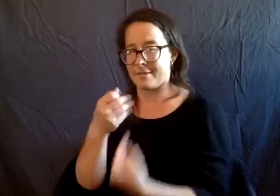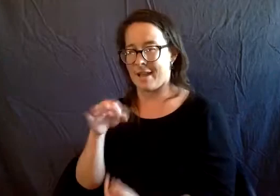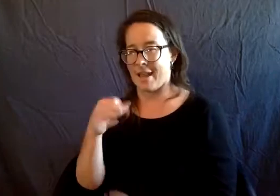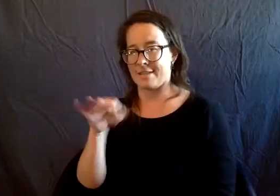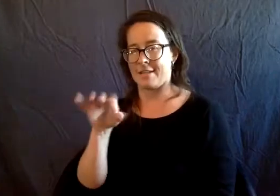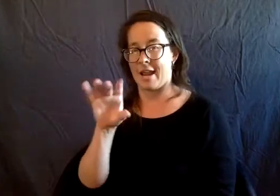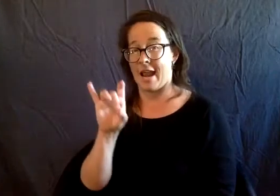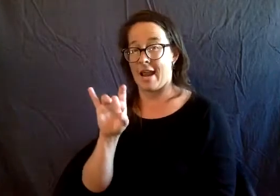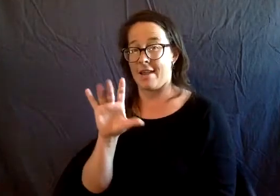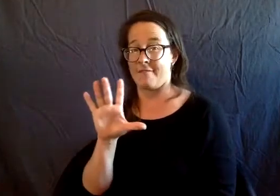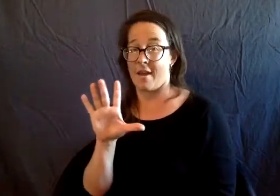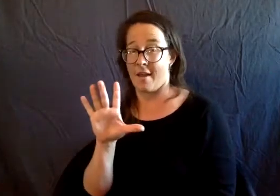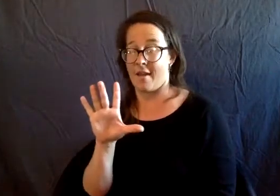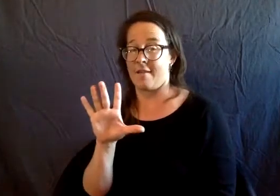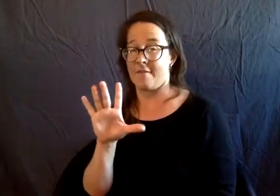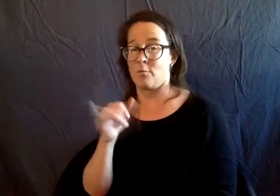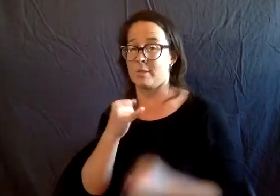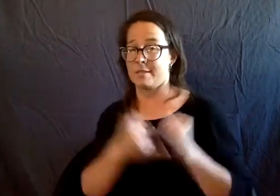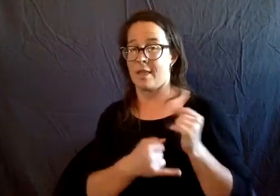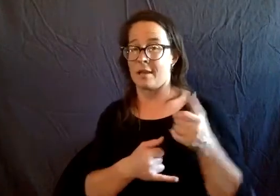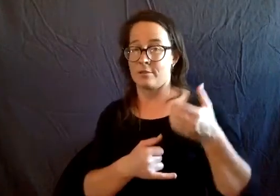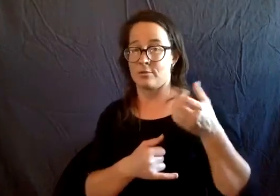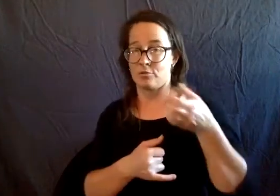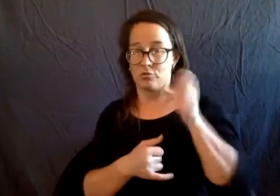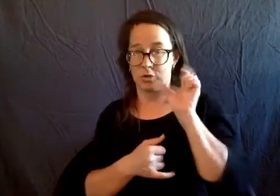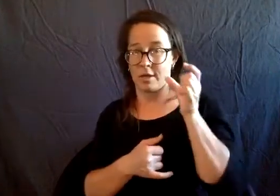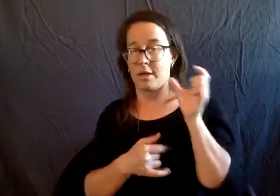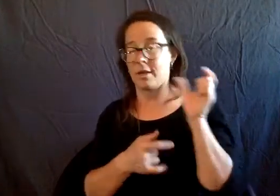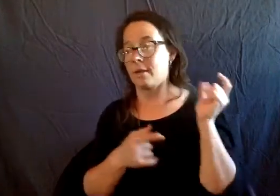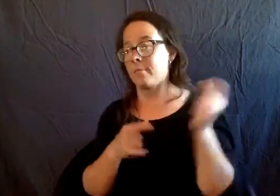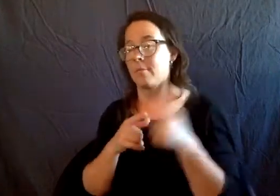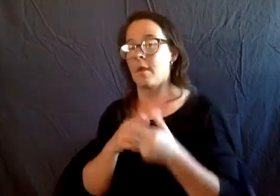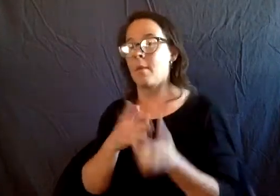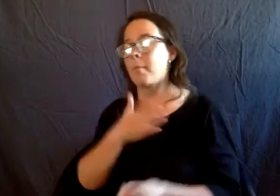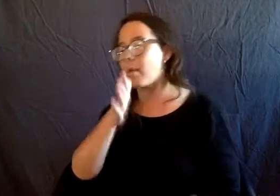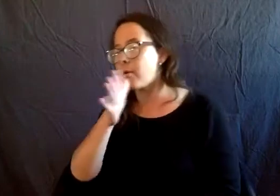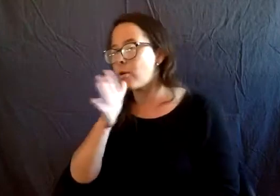1985, I believe, is when his last drink was. But for most of my life as a child and as an adult, my mother's been in and